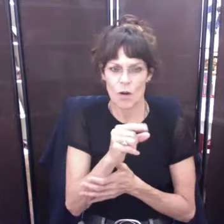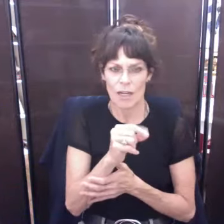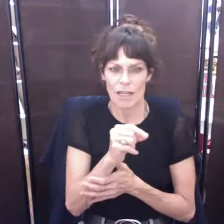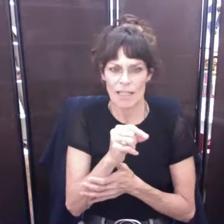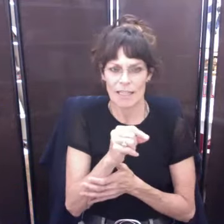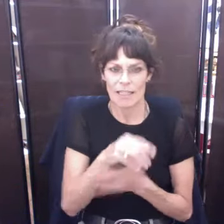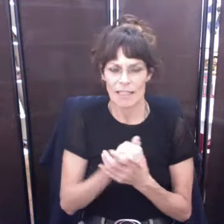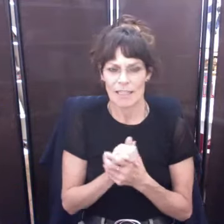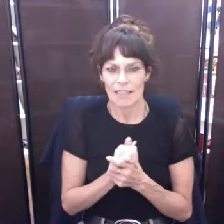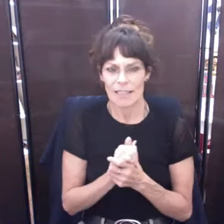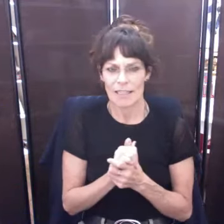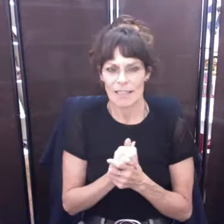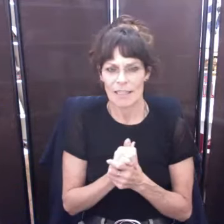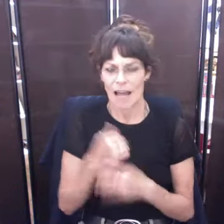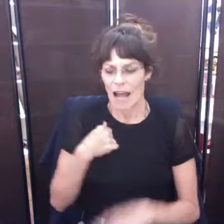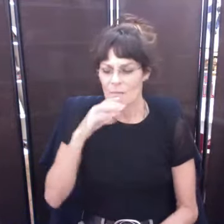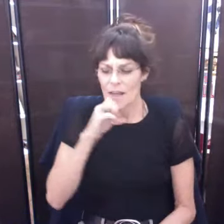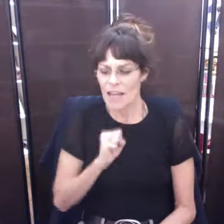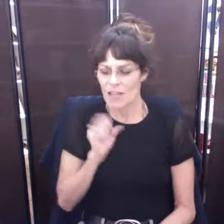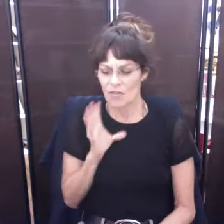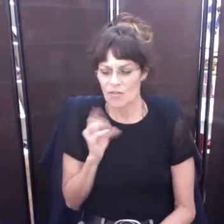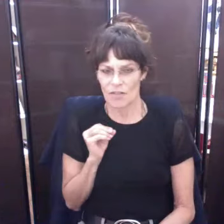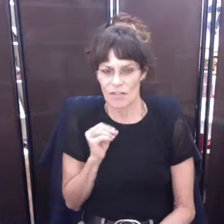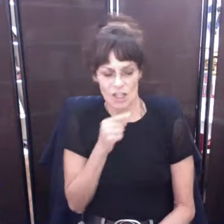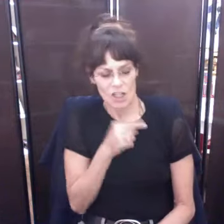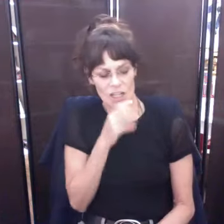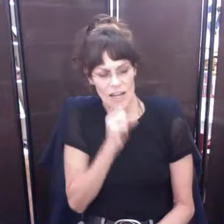out there. I'm 50 at the time. She is 20 at the time.